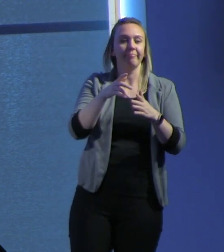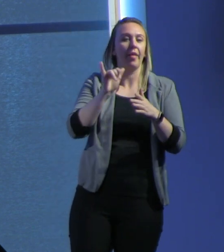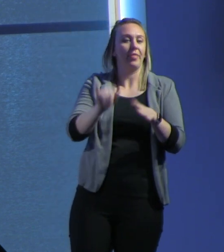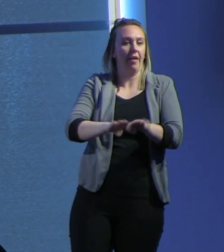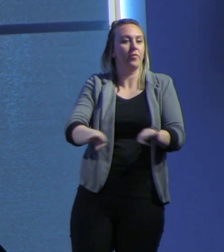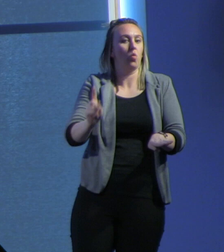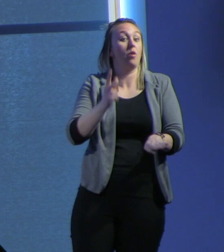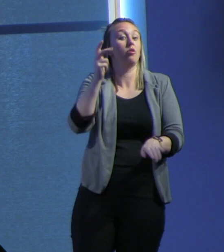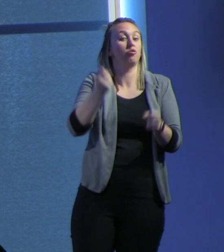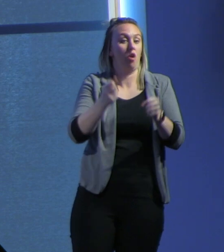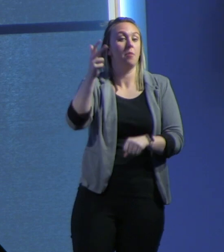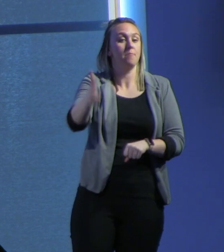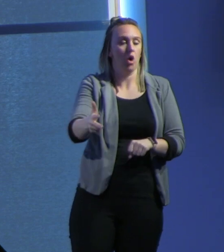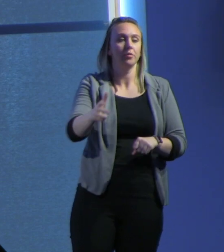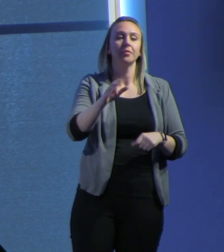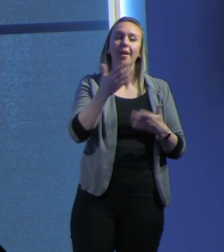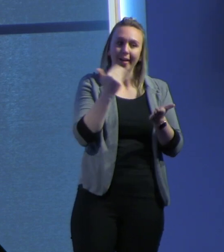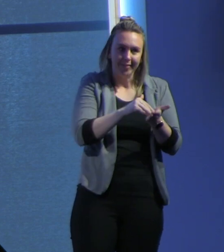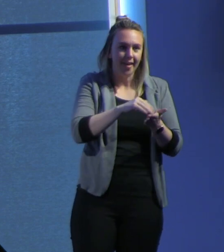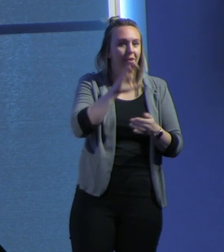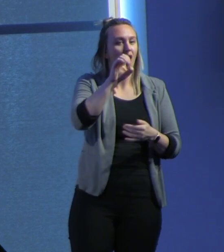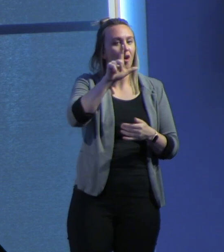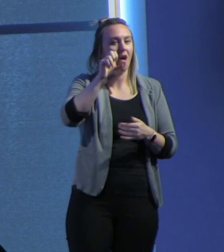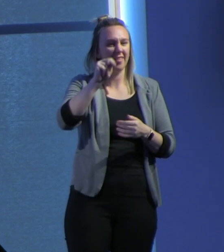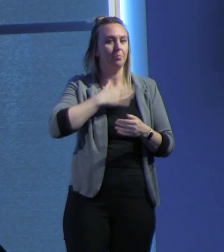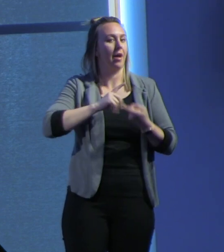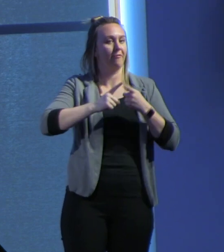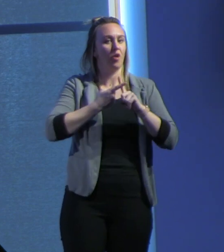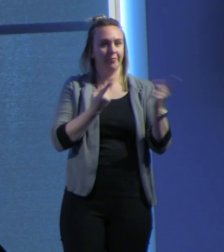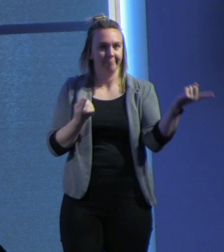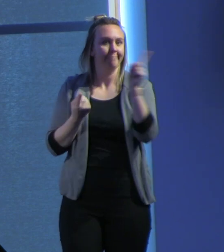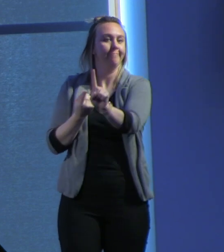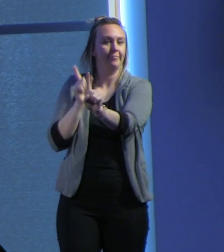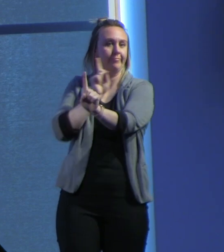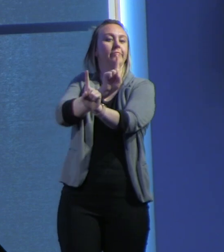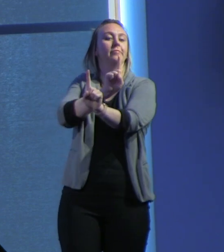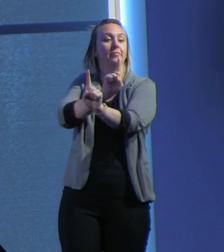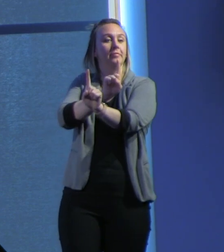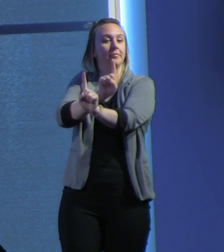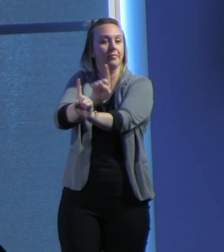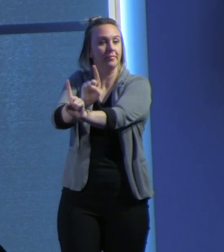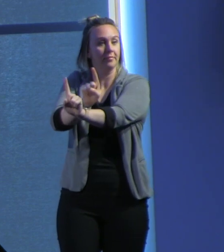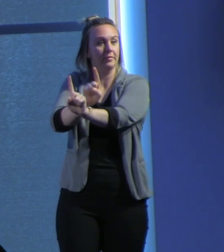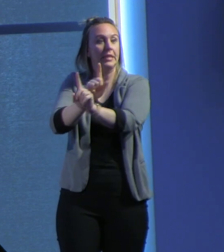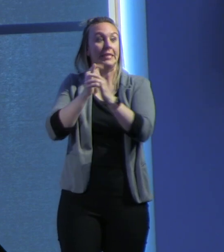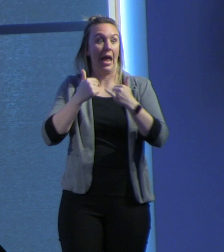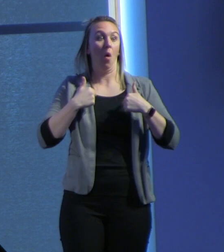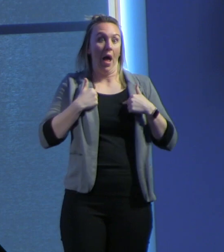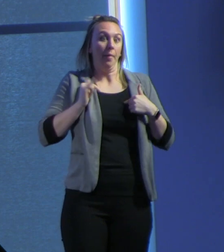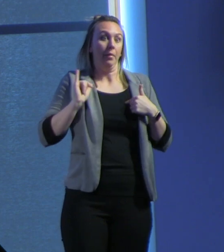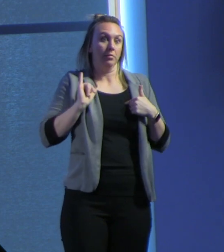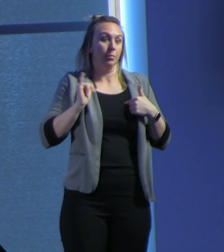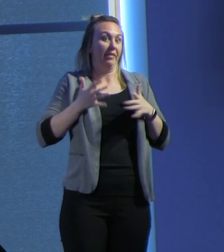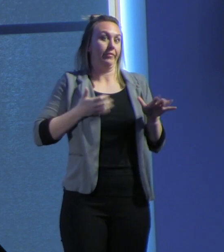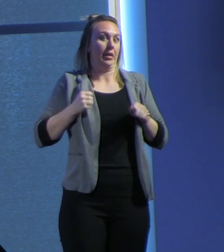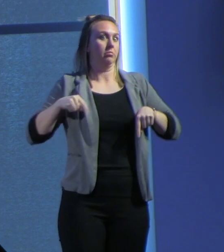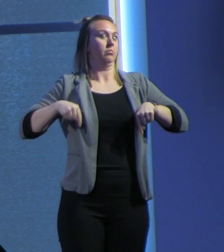is. Colleen is in front of me, and you know, I'm now also walking very fast,